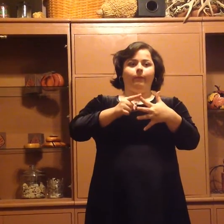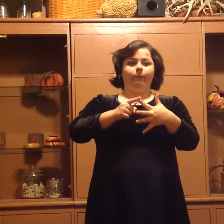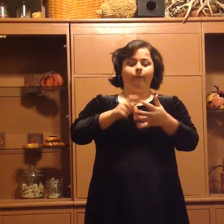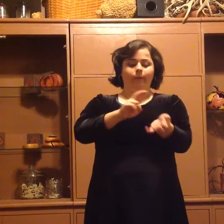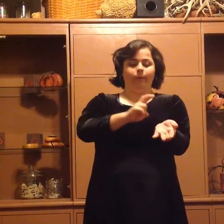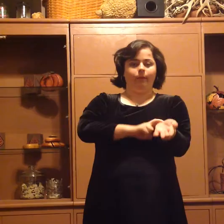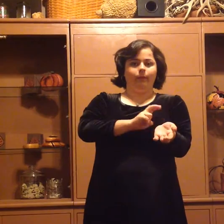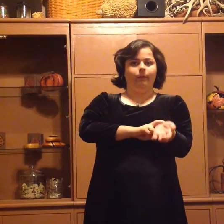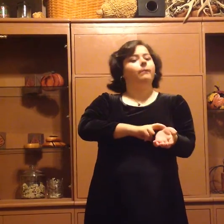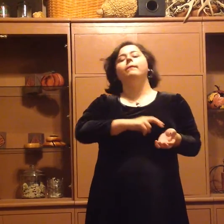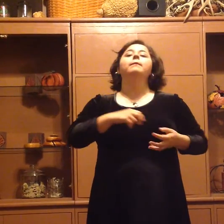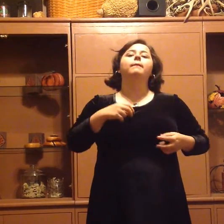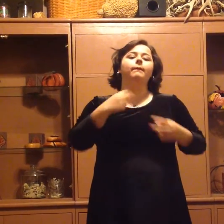a nurse bear,